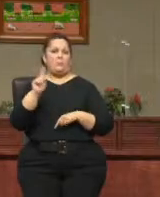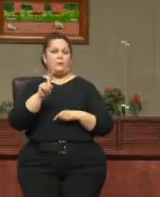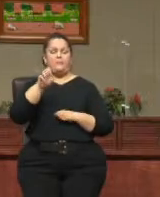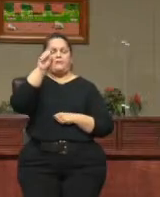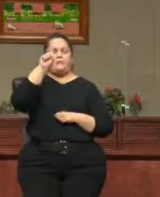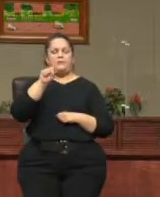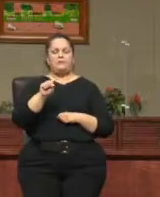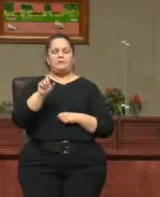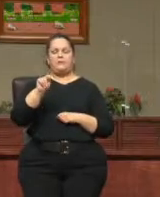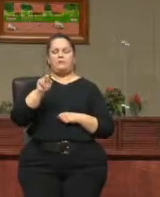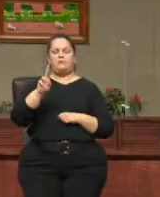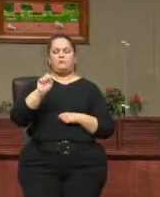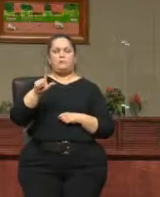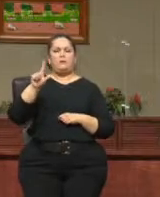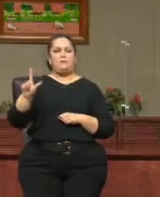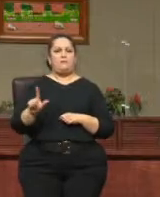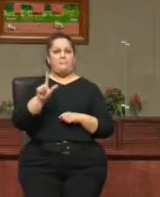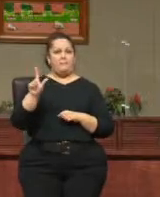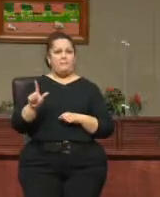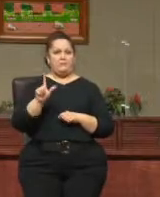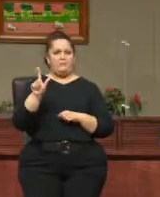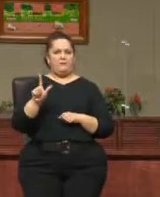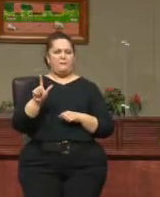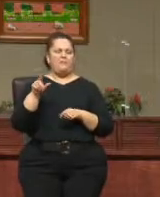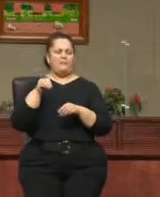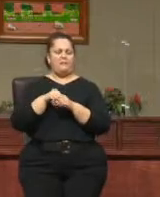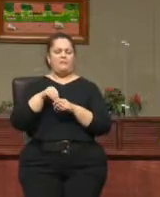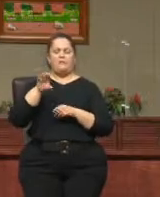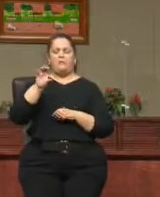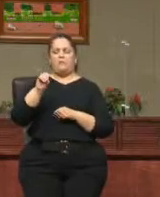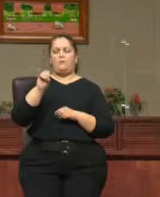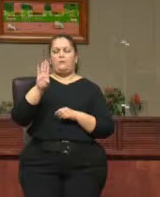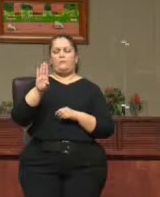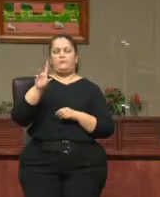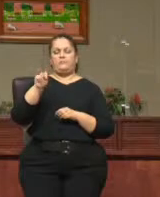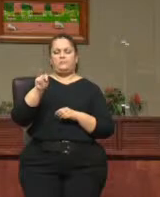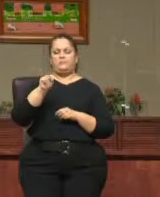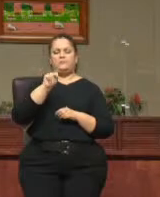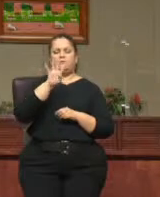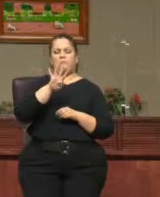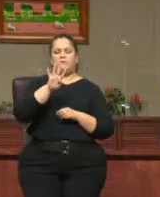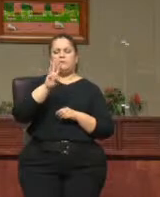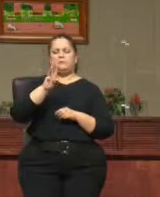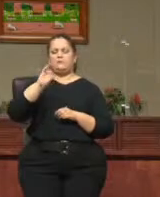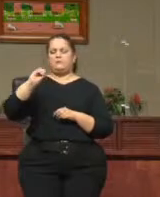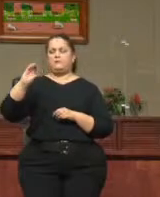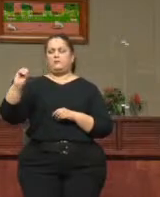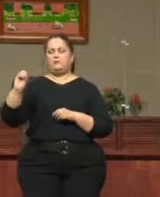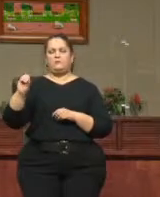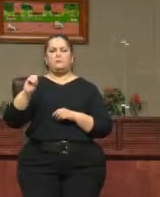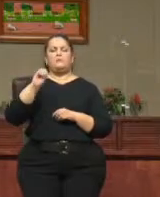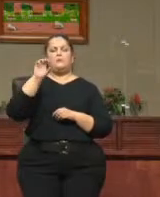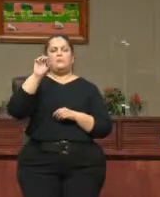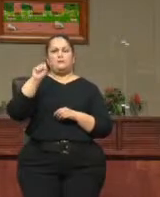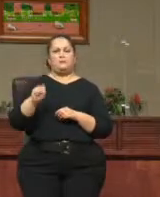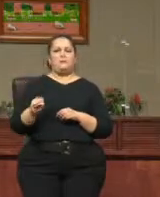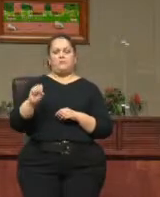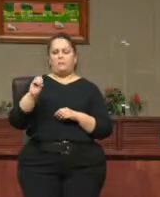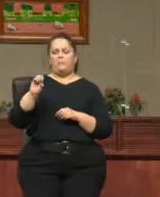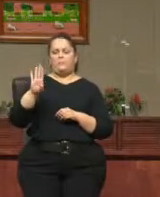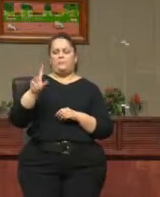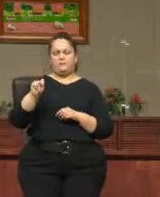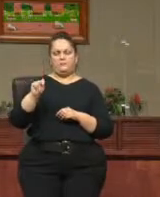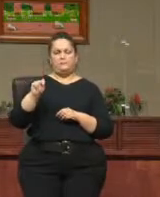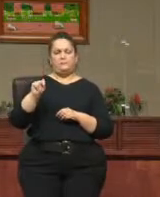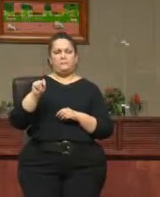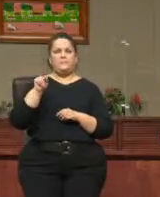Trail Library branch, which is located at 4600 South Orange Blossom Trail.